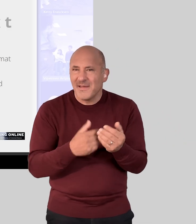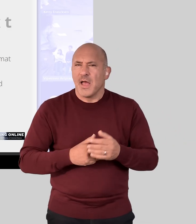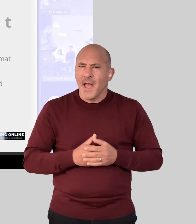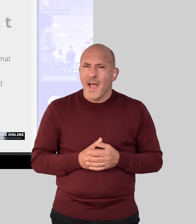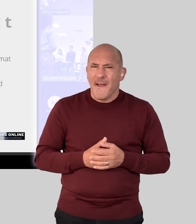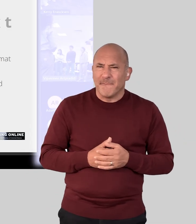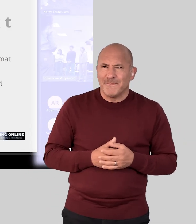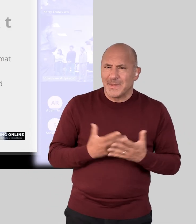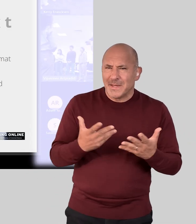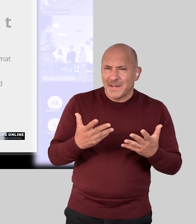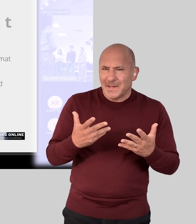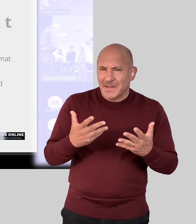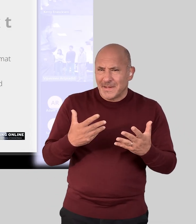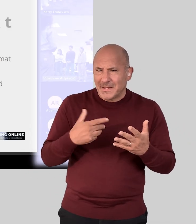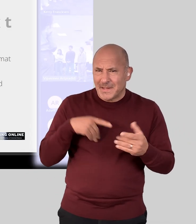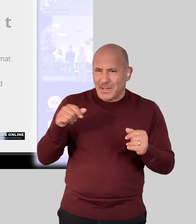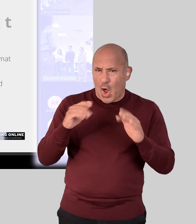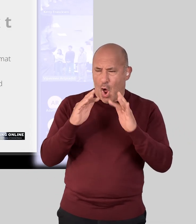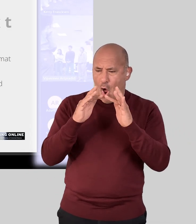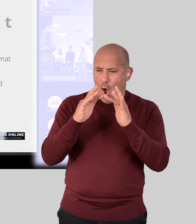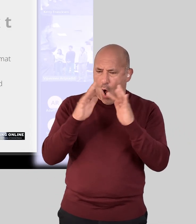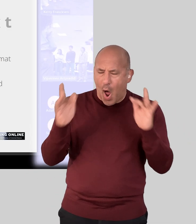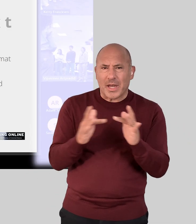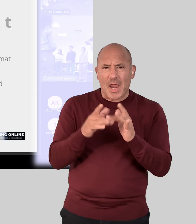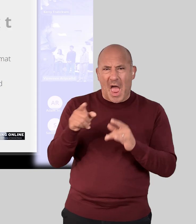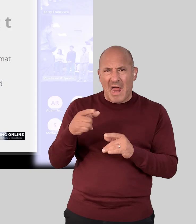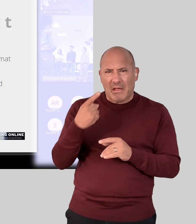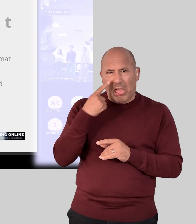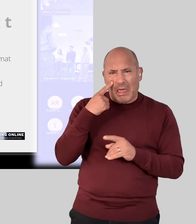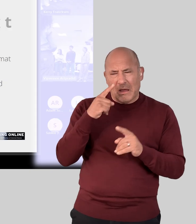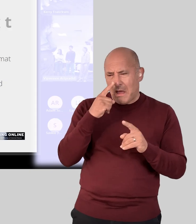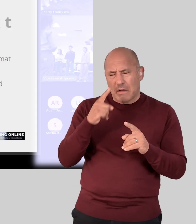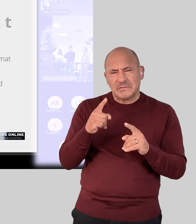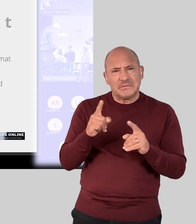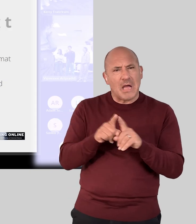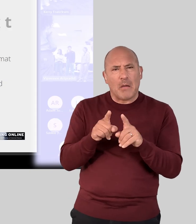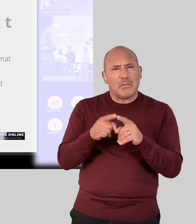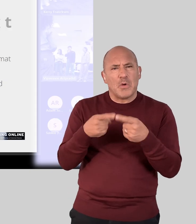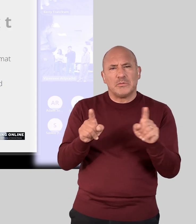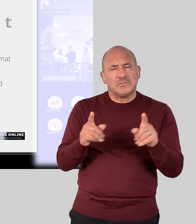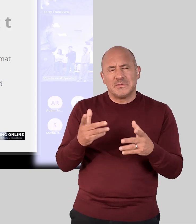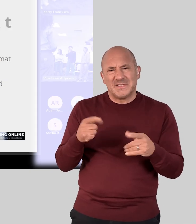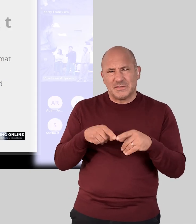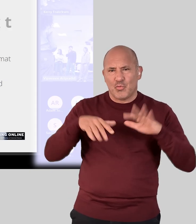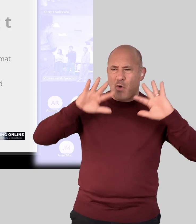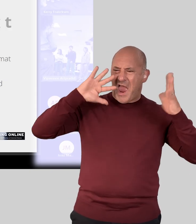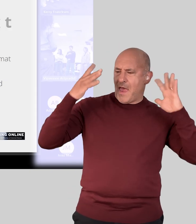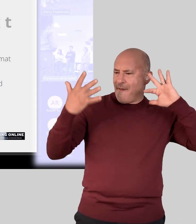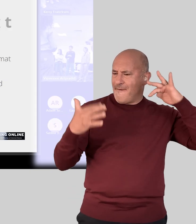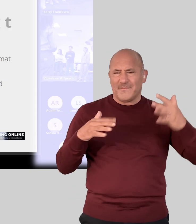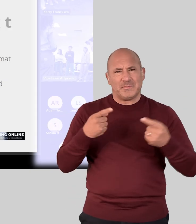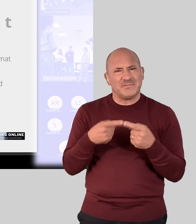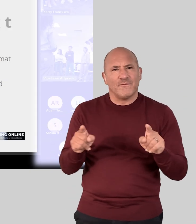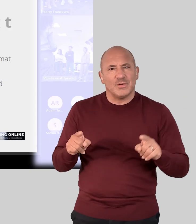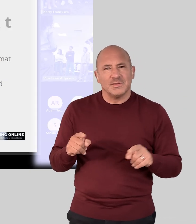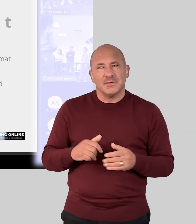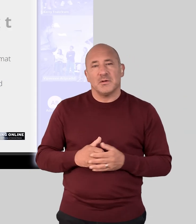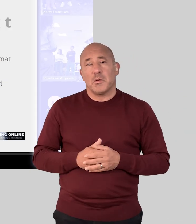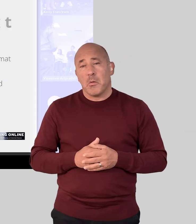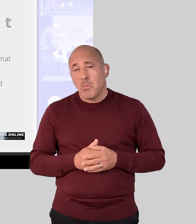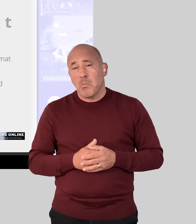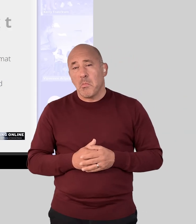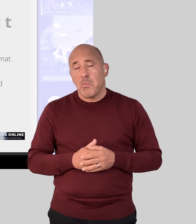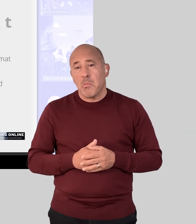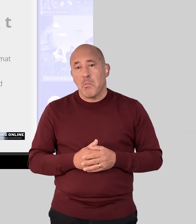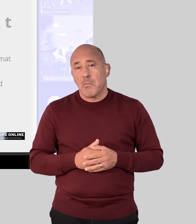cannot experience the same vibe in online. If we are having an online session, we cannot